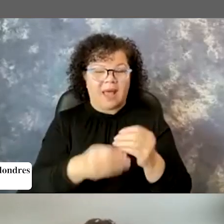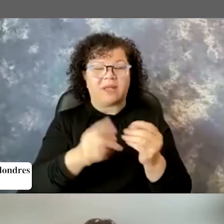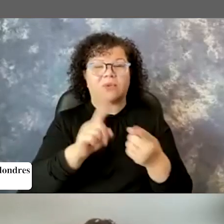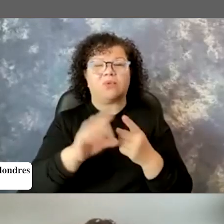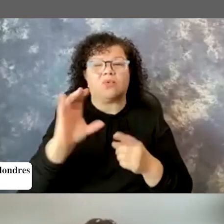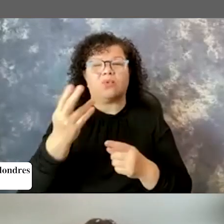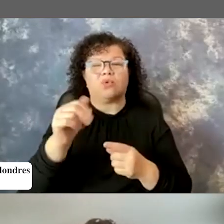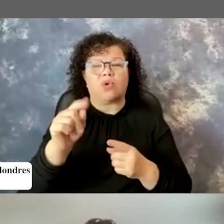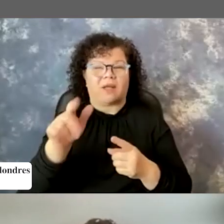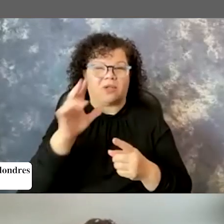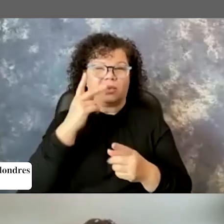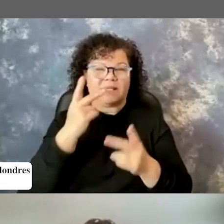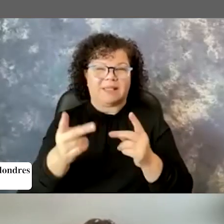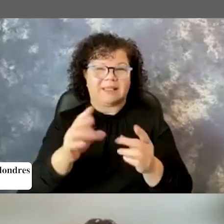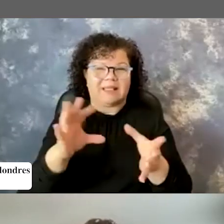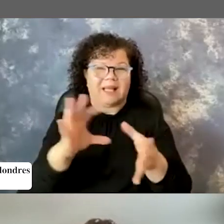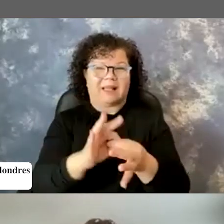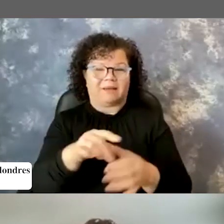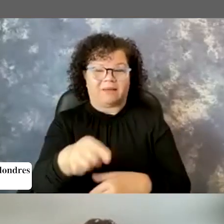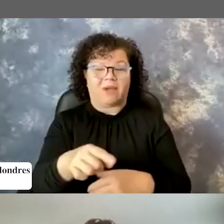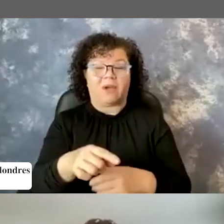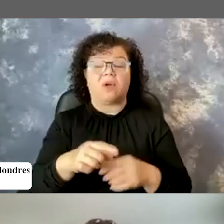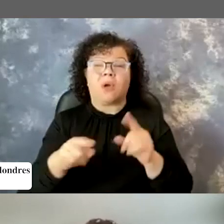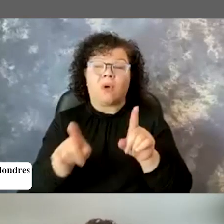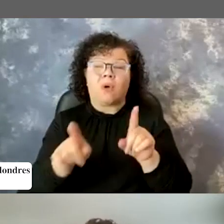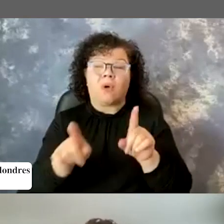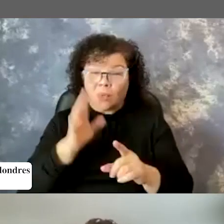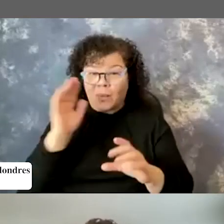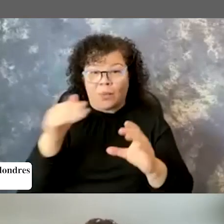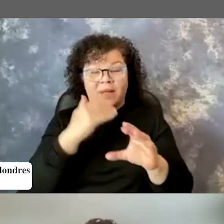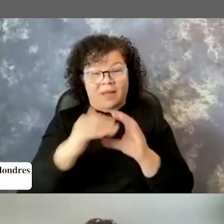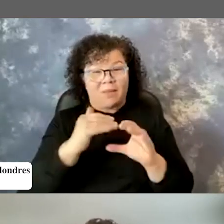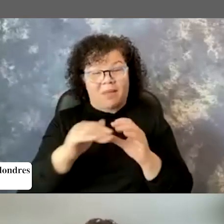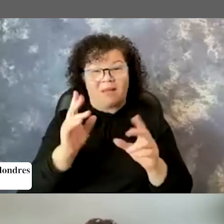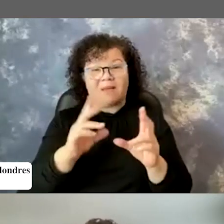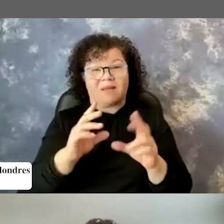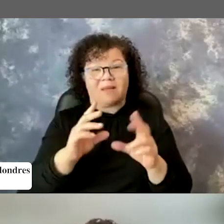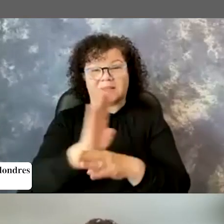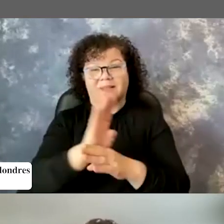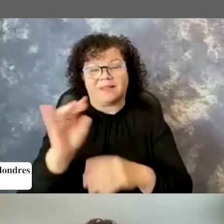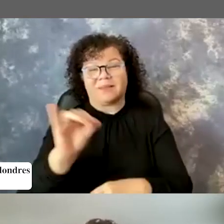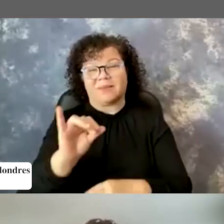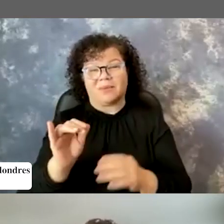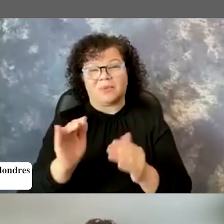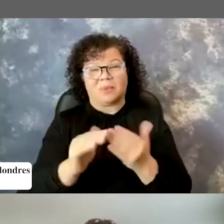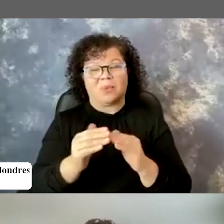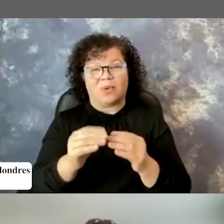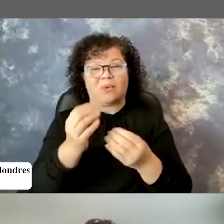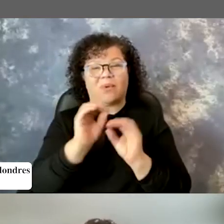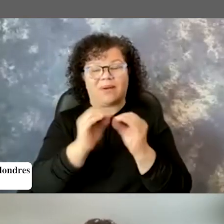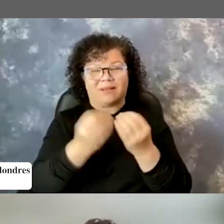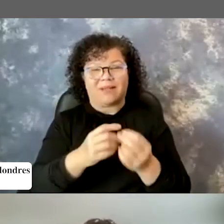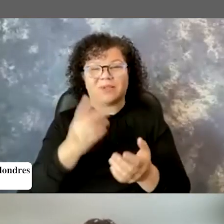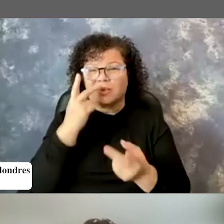chat. And I believe we'll also be emailing it to folks afterwards. So feel free to view again and again. And we're so